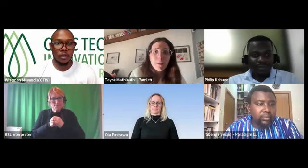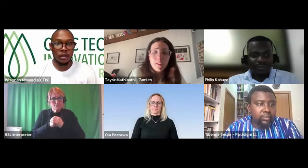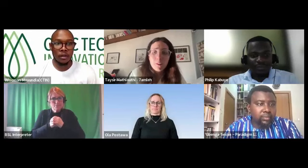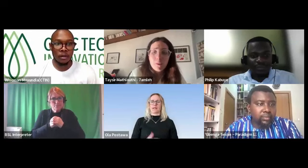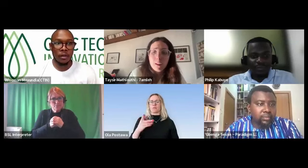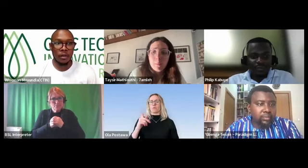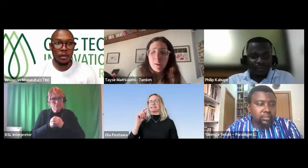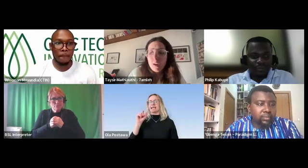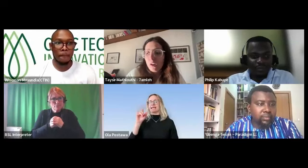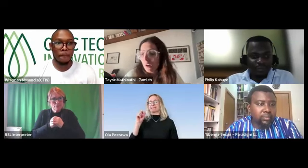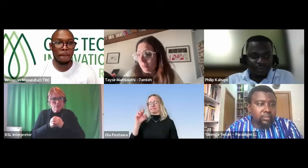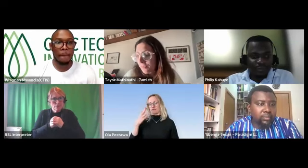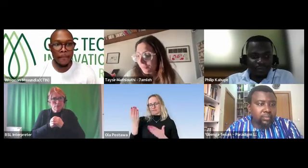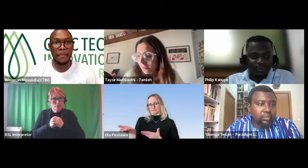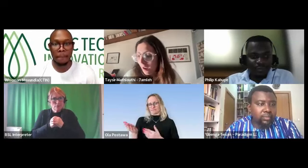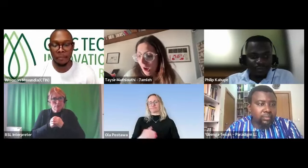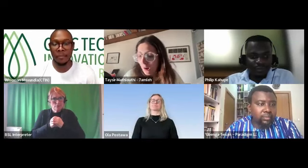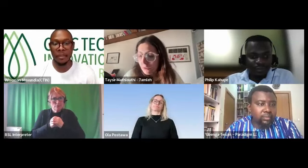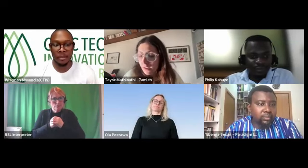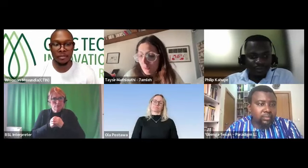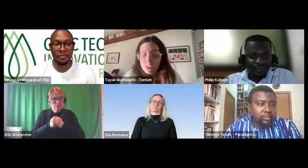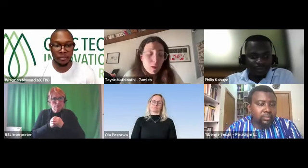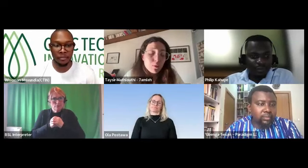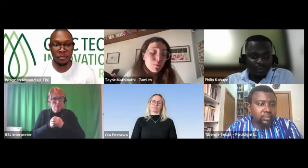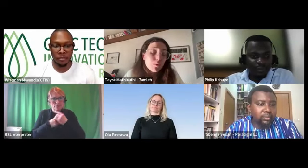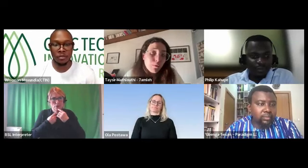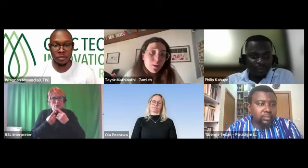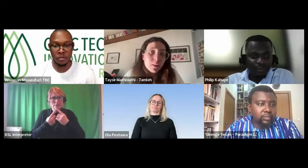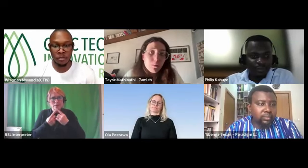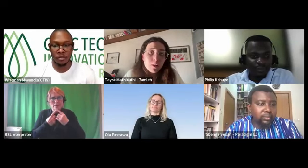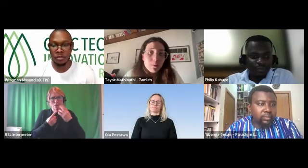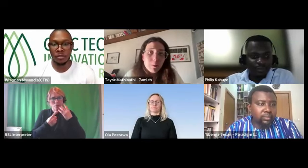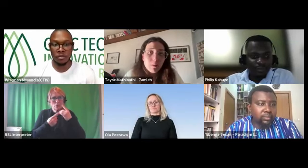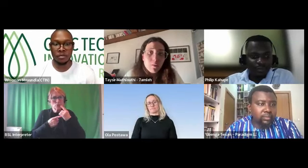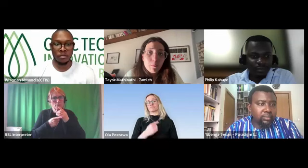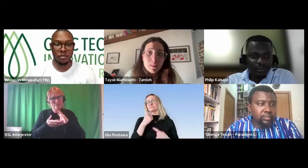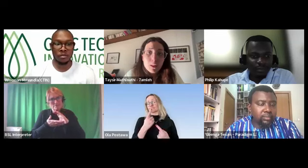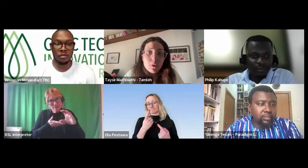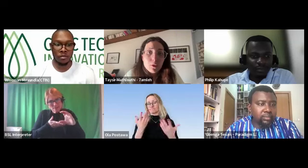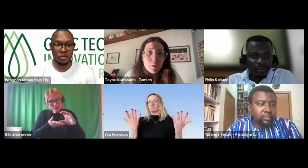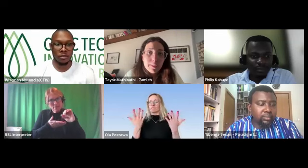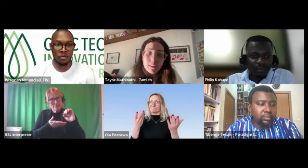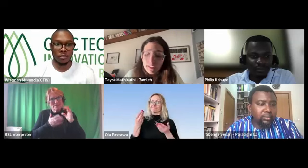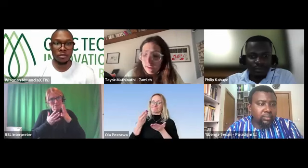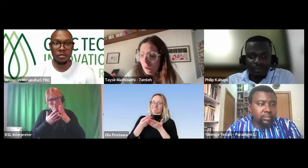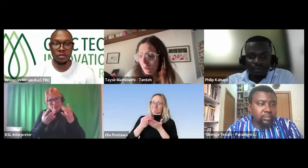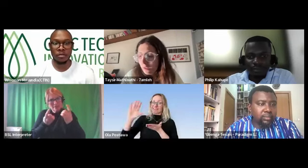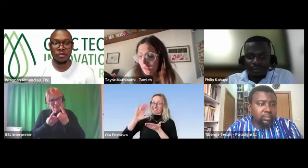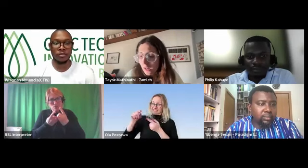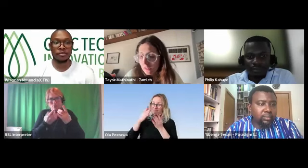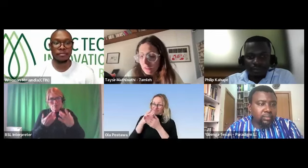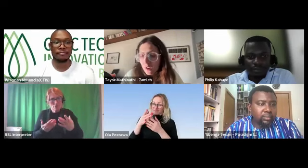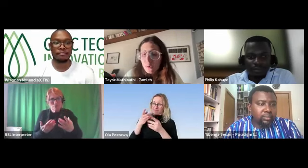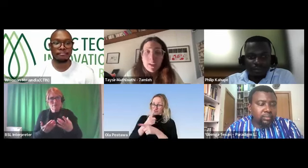Thank you, Gbenga, and thank you, Philip. I would say when it comes to funding, which is maybe one of the biggest issues we're facing right